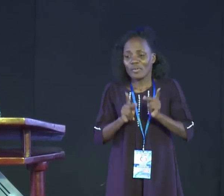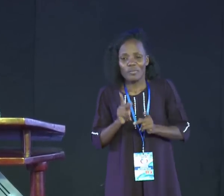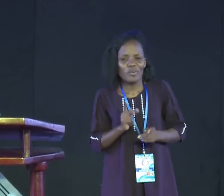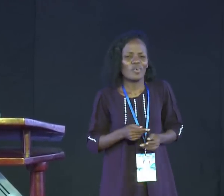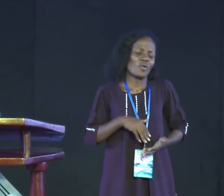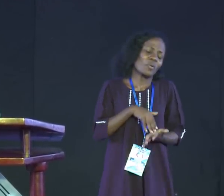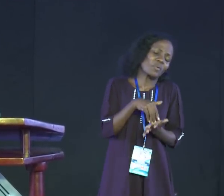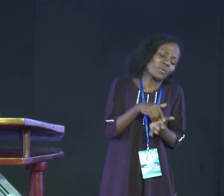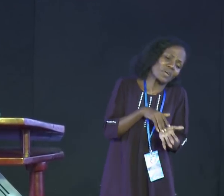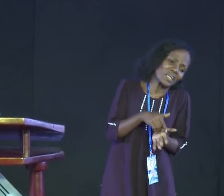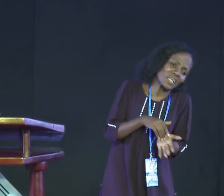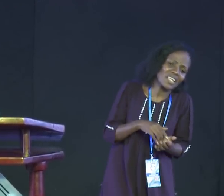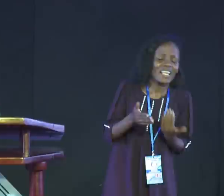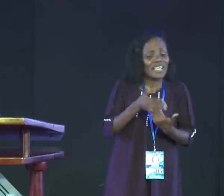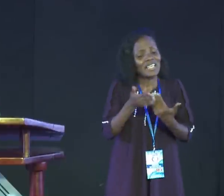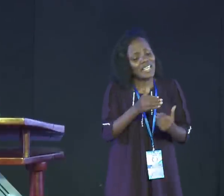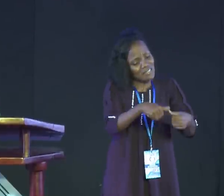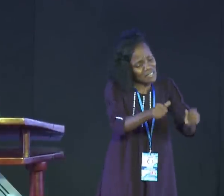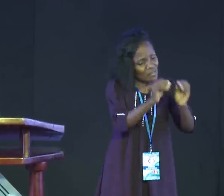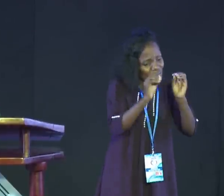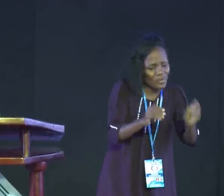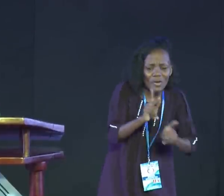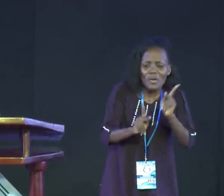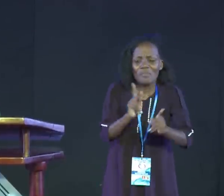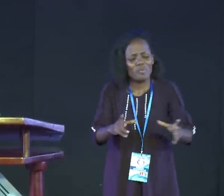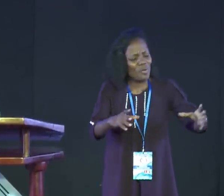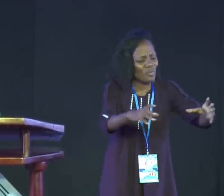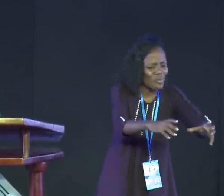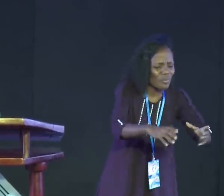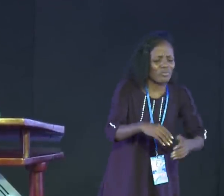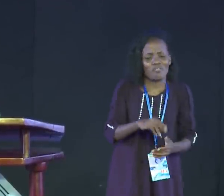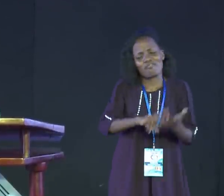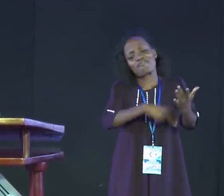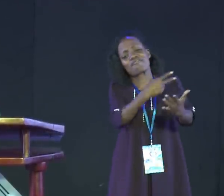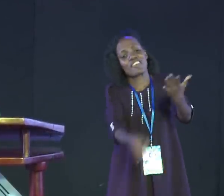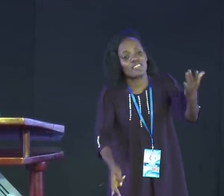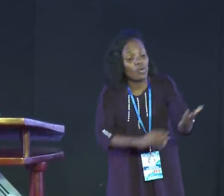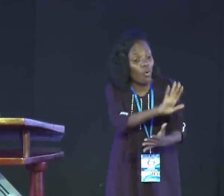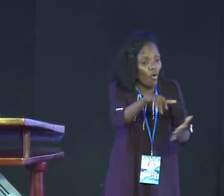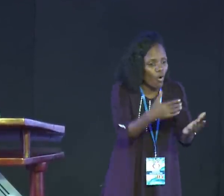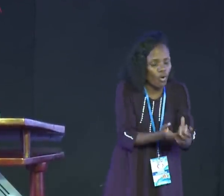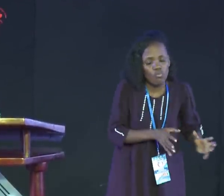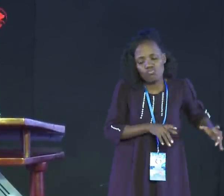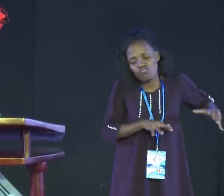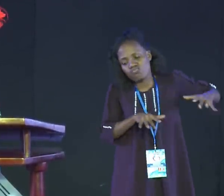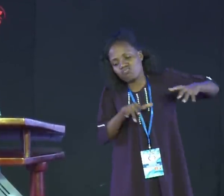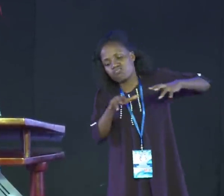those that are not able to take care of themselves, those that failed on their families, are those that